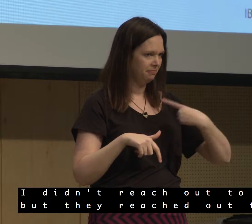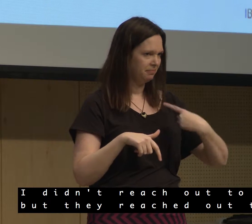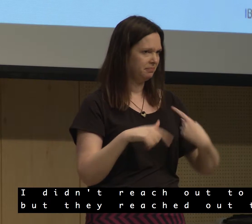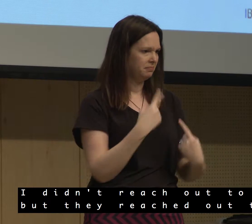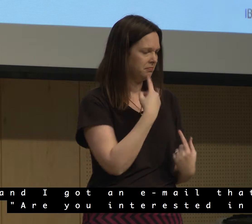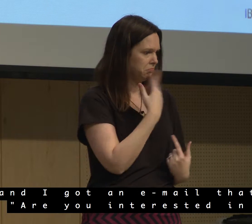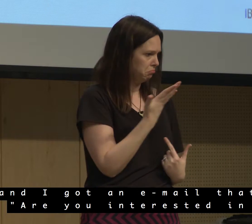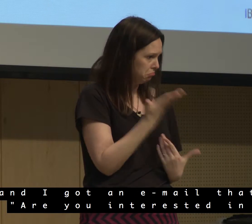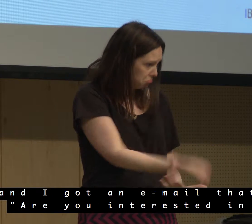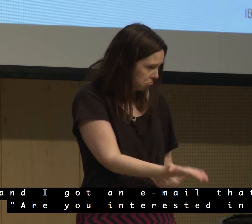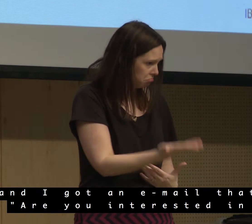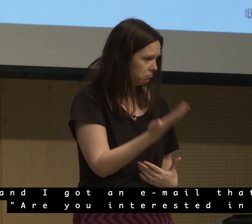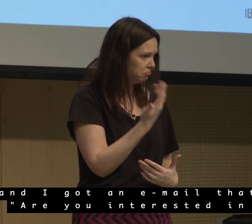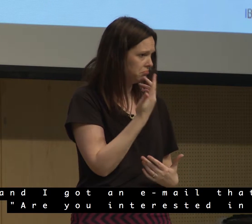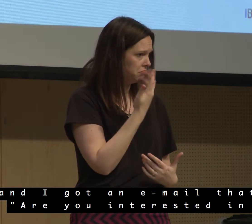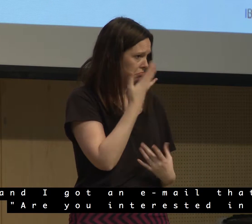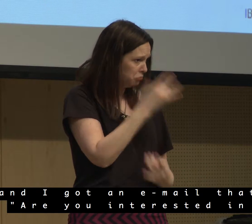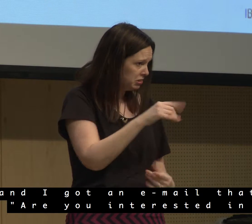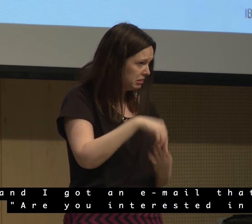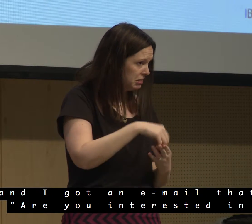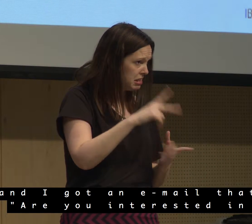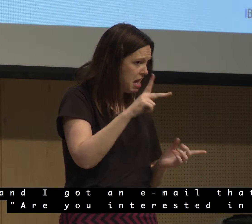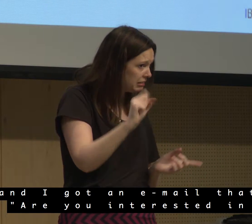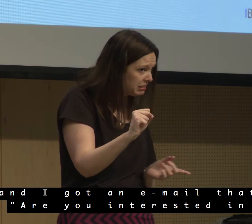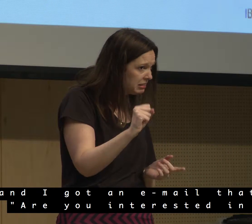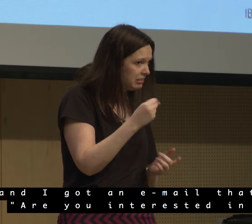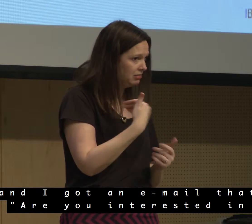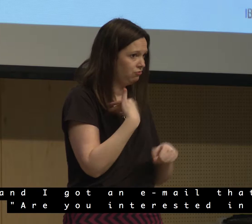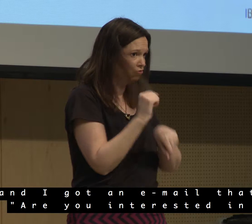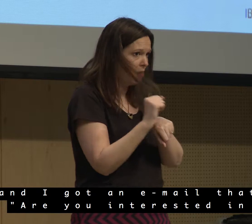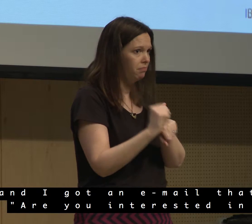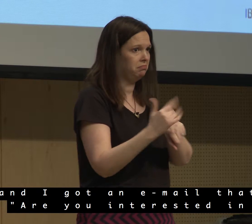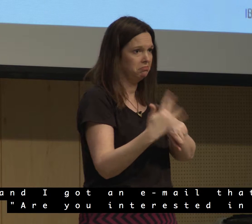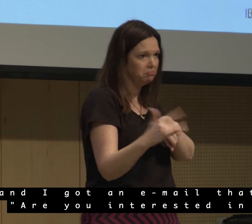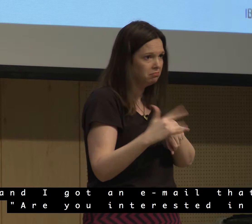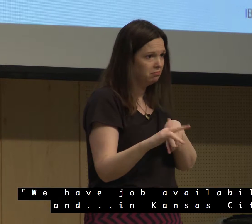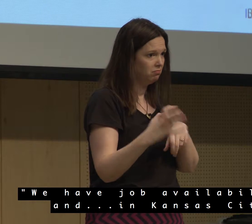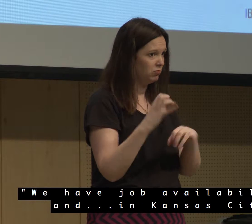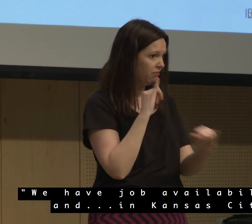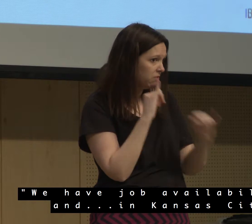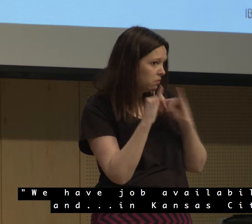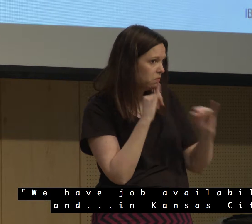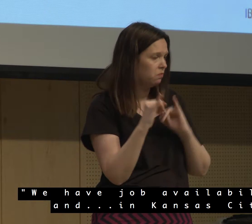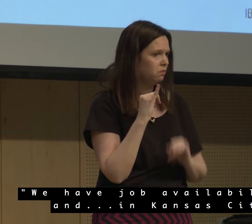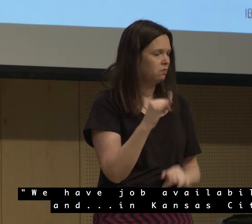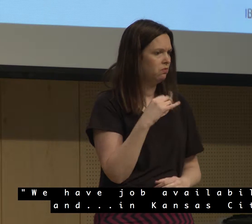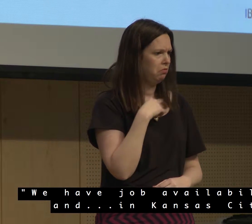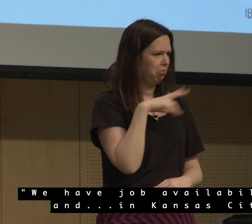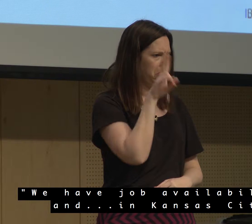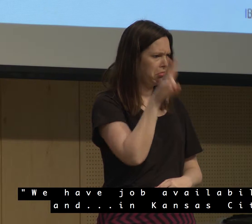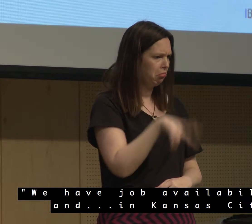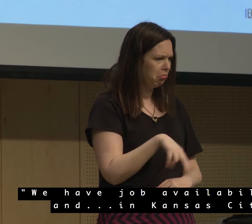me. And I got an email that said, are you interested in a job? We have job